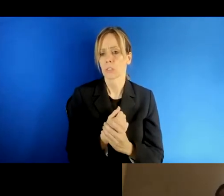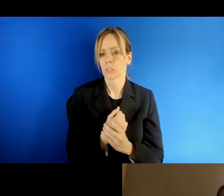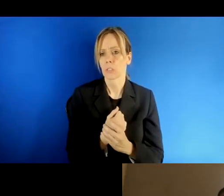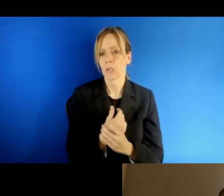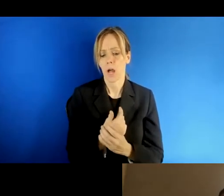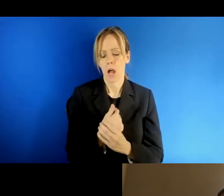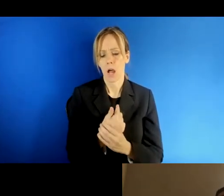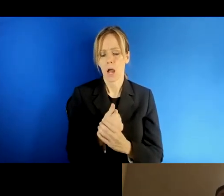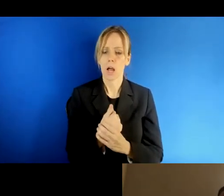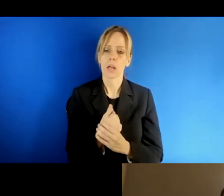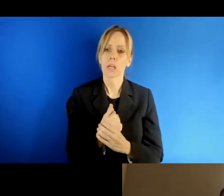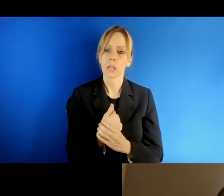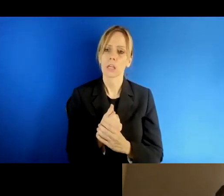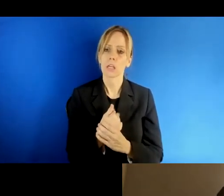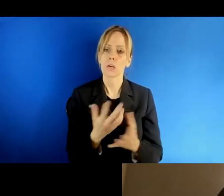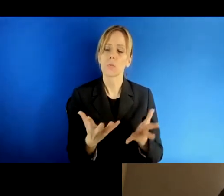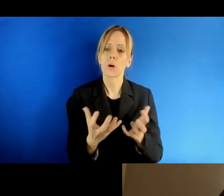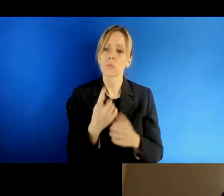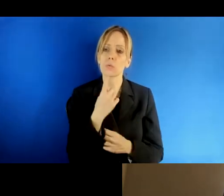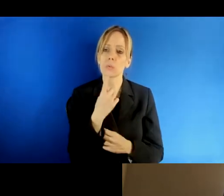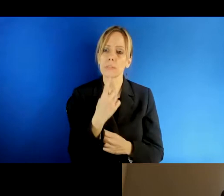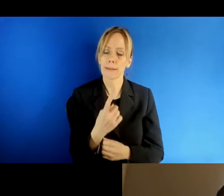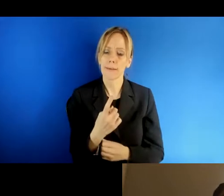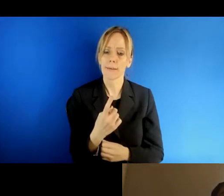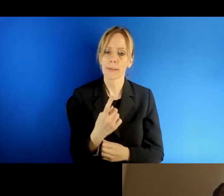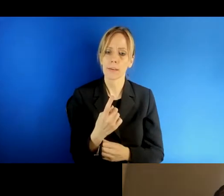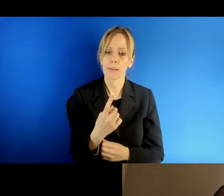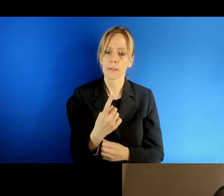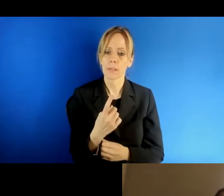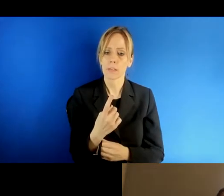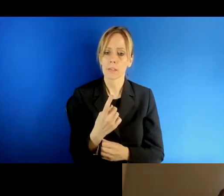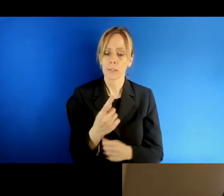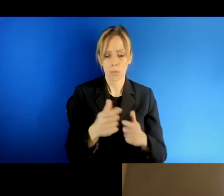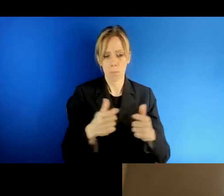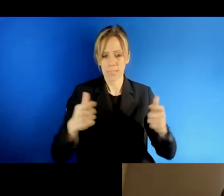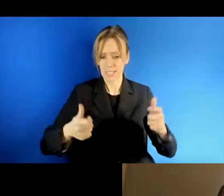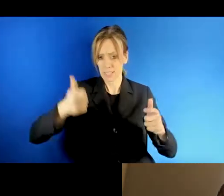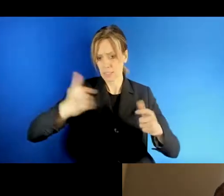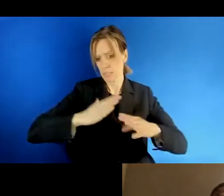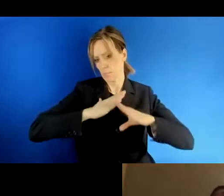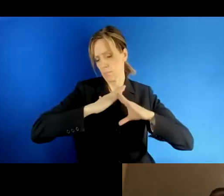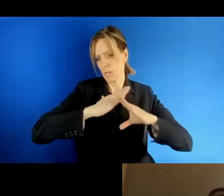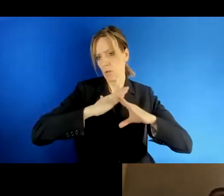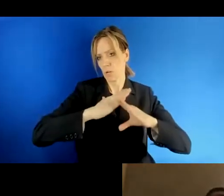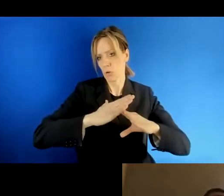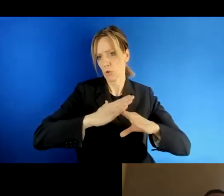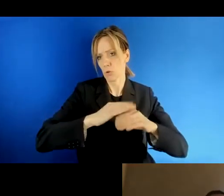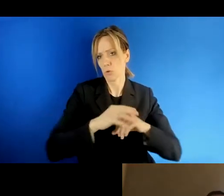I want to say that the biggest barrier in a